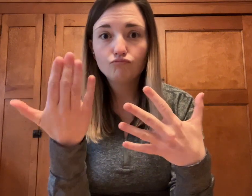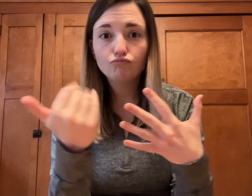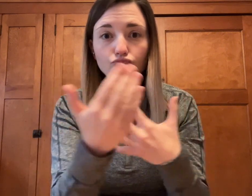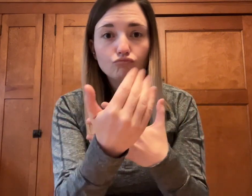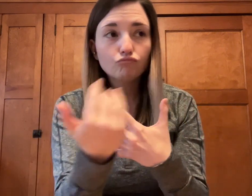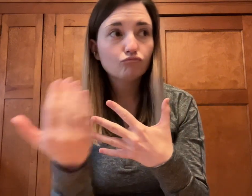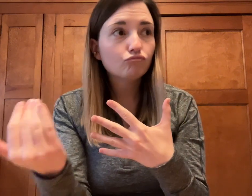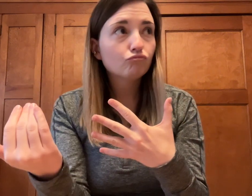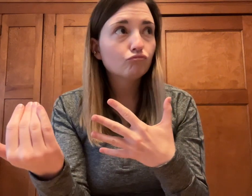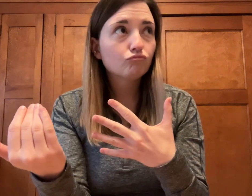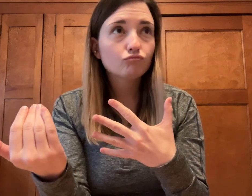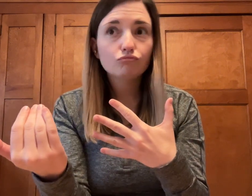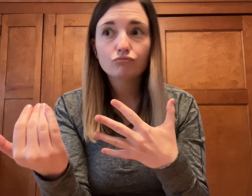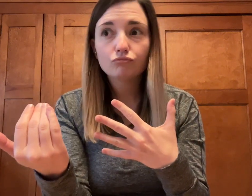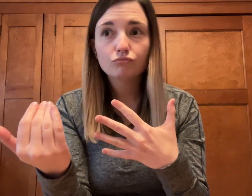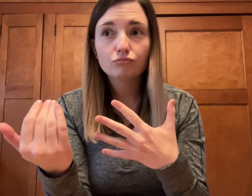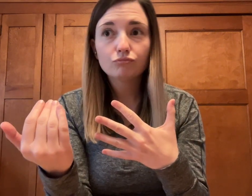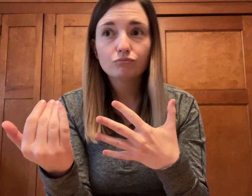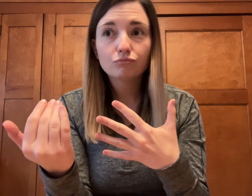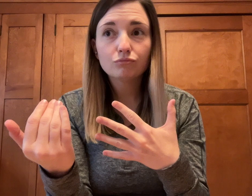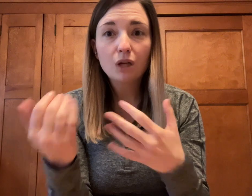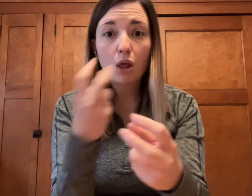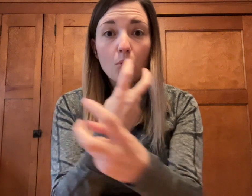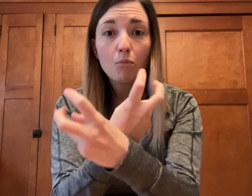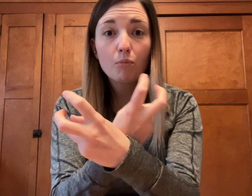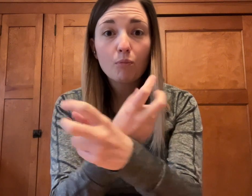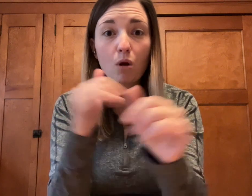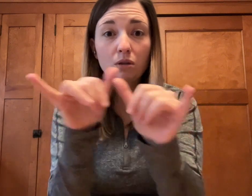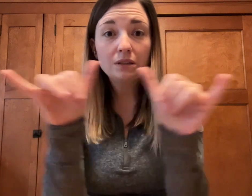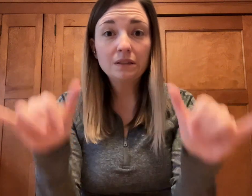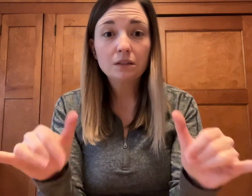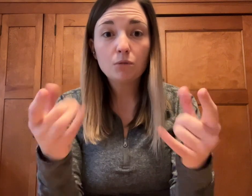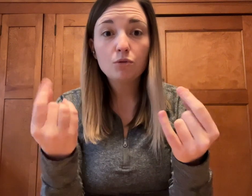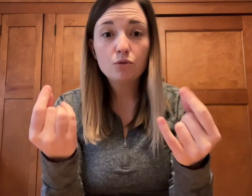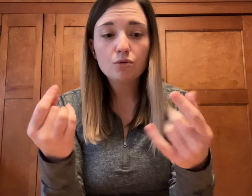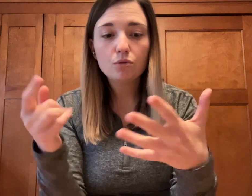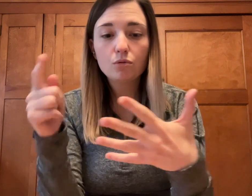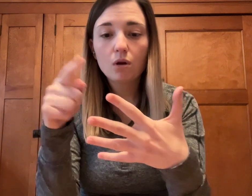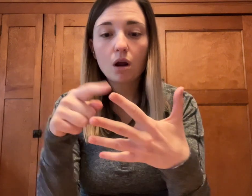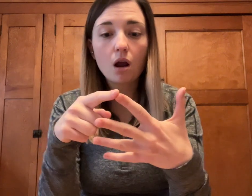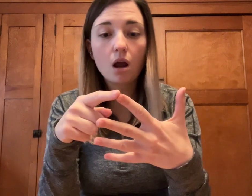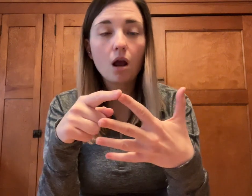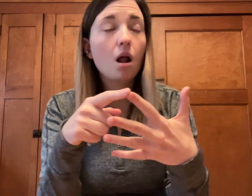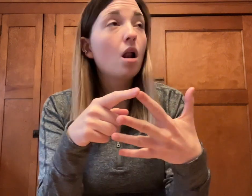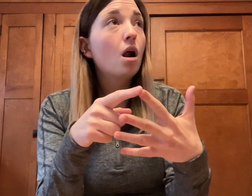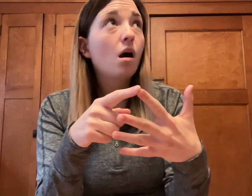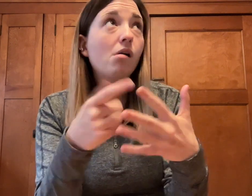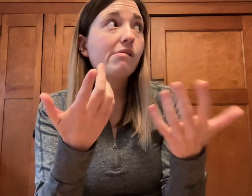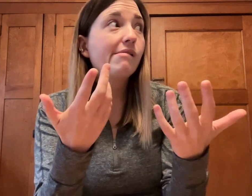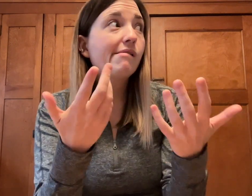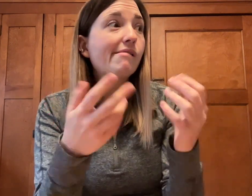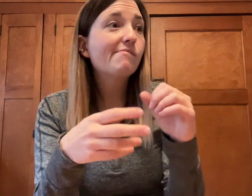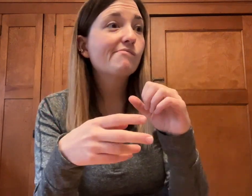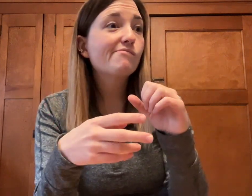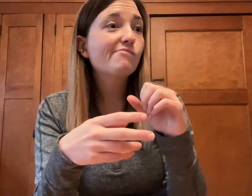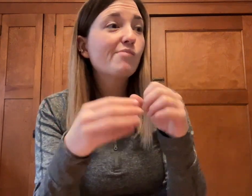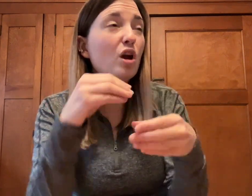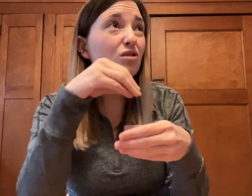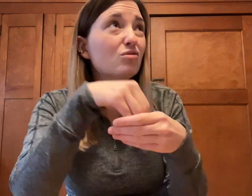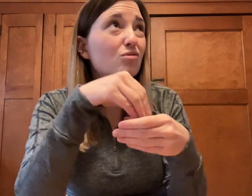Okay, what else does the skeletal system do for our body? Yes? Store minerals. Oh, wonderful. Storage. Storage of minerals. What are some minerals that